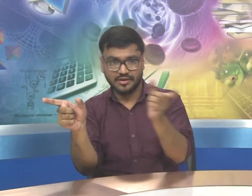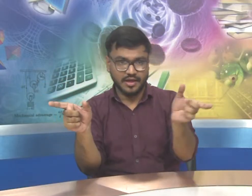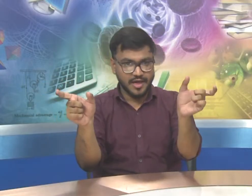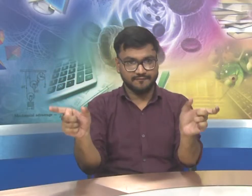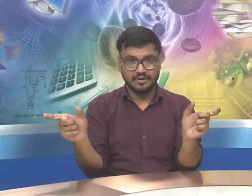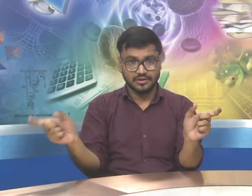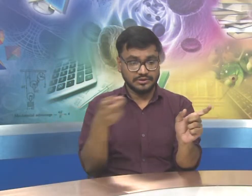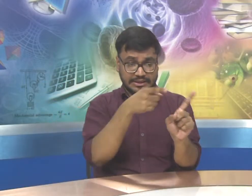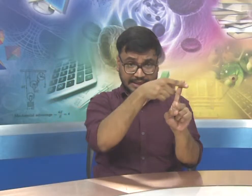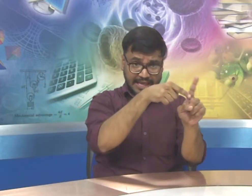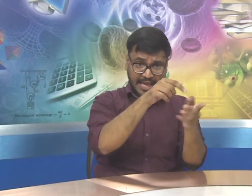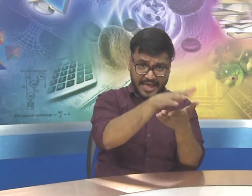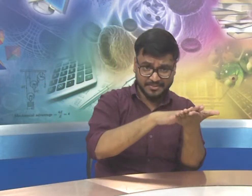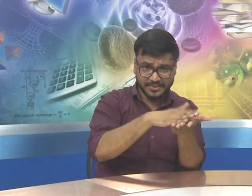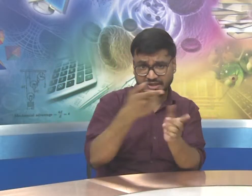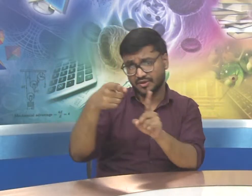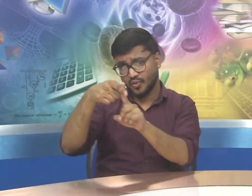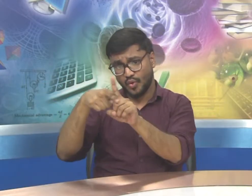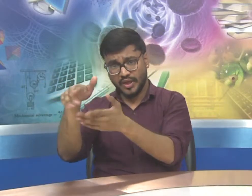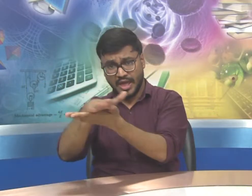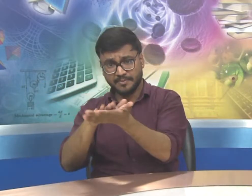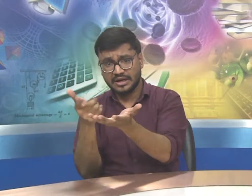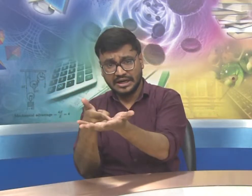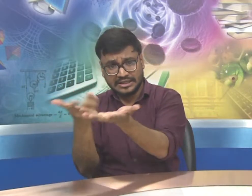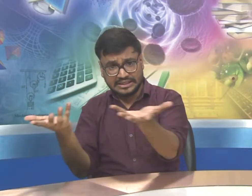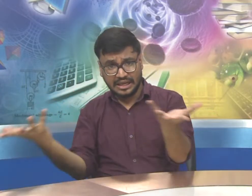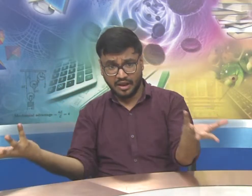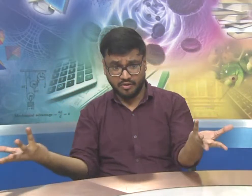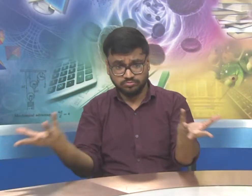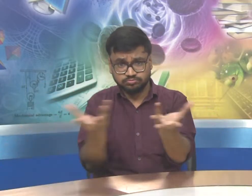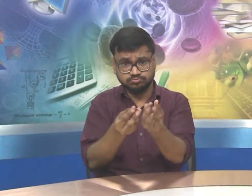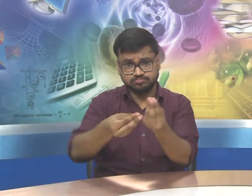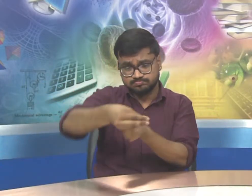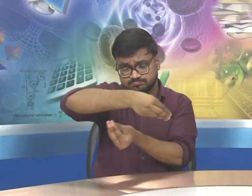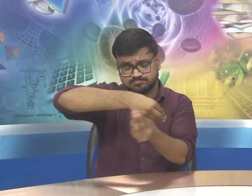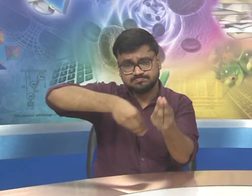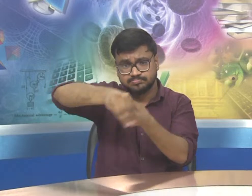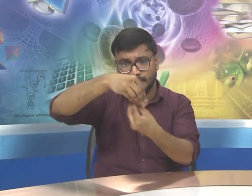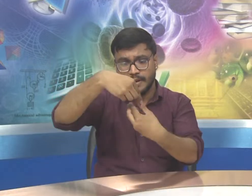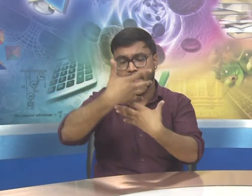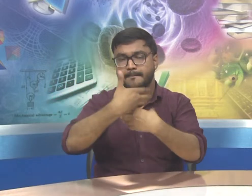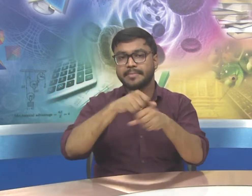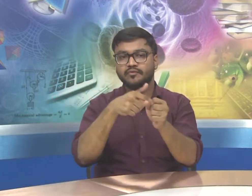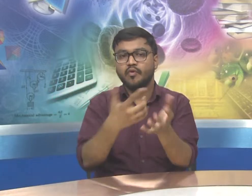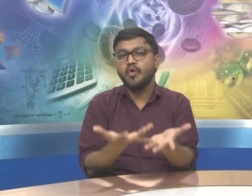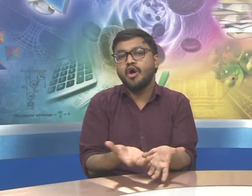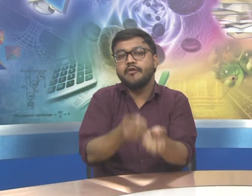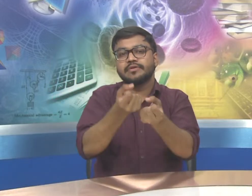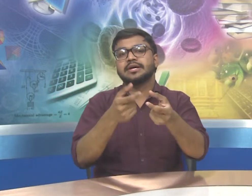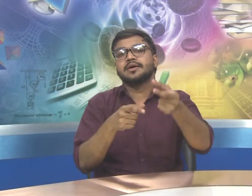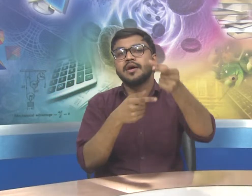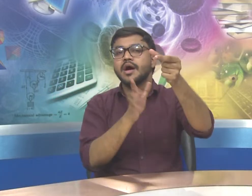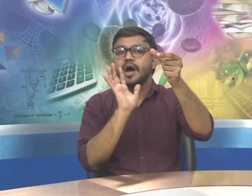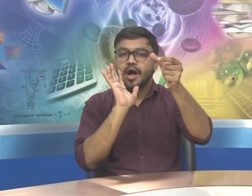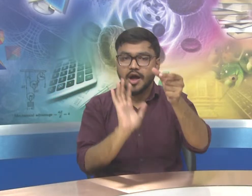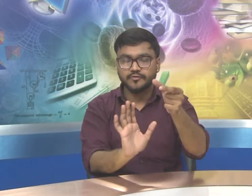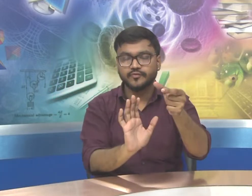So instead, he compared the masses of elements that joins together to make